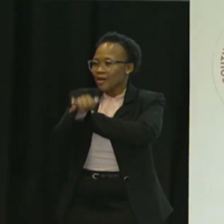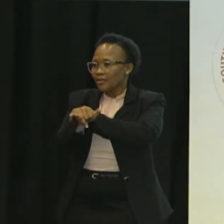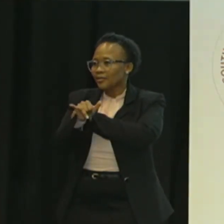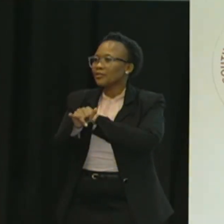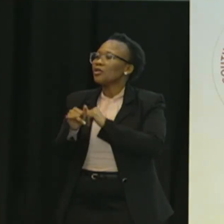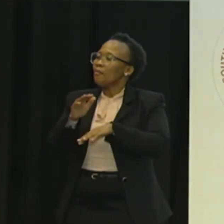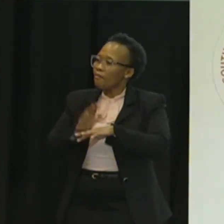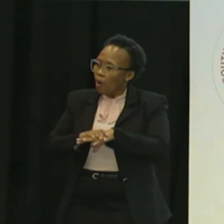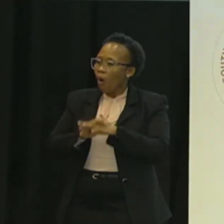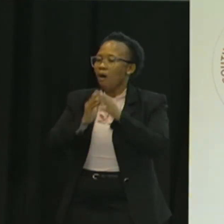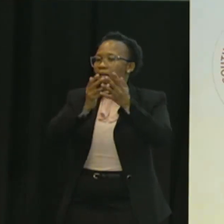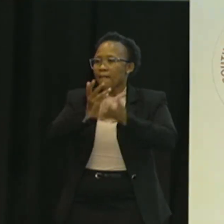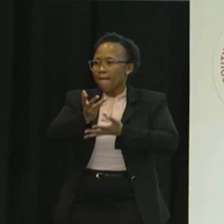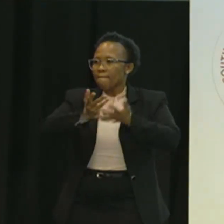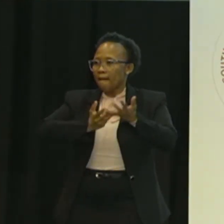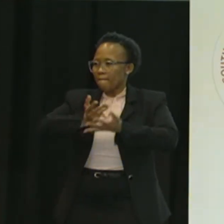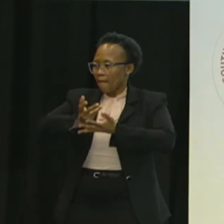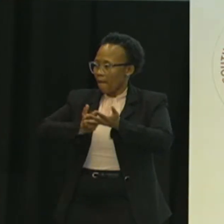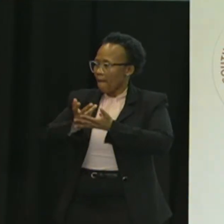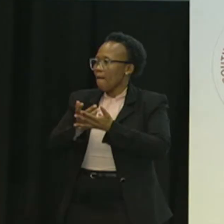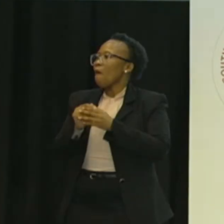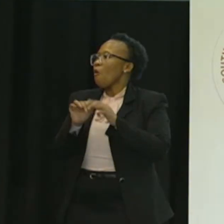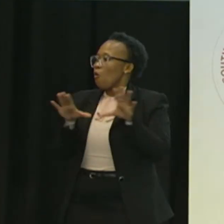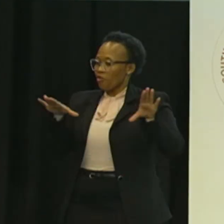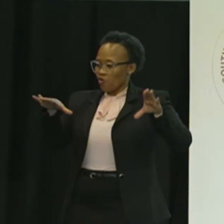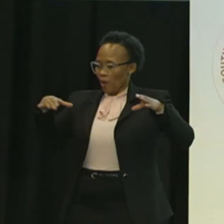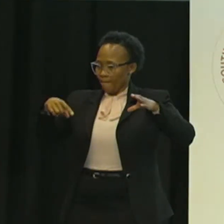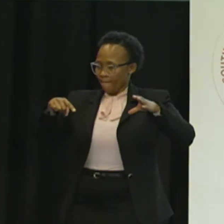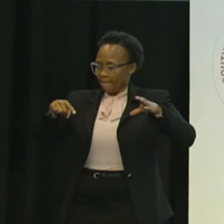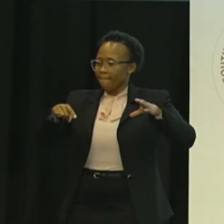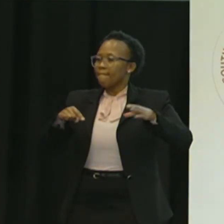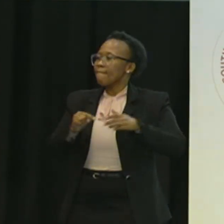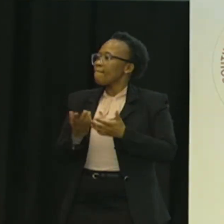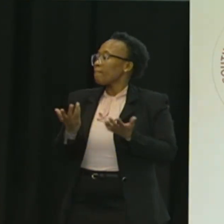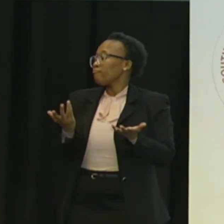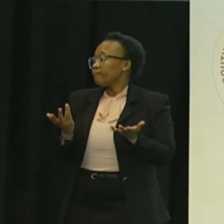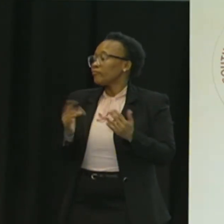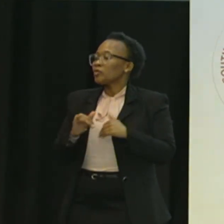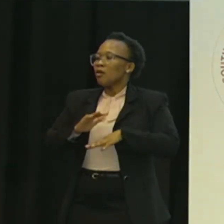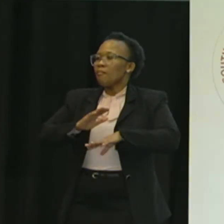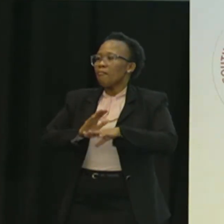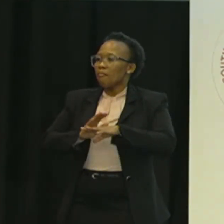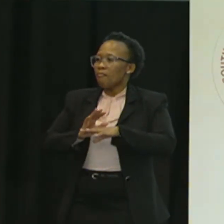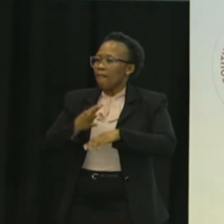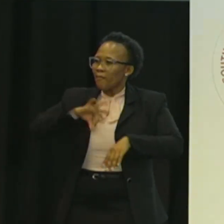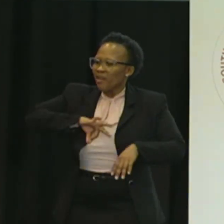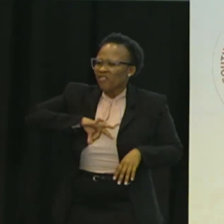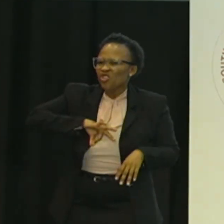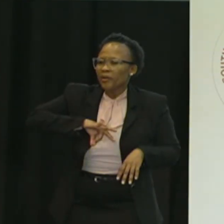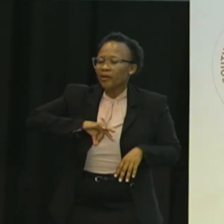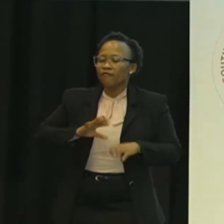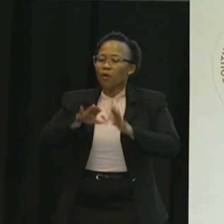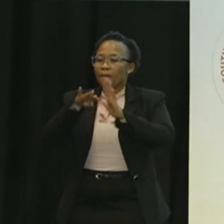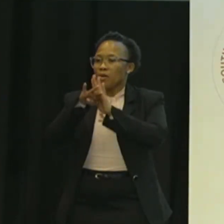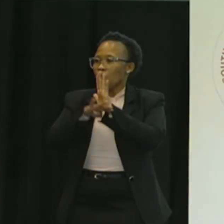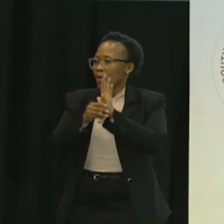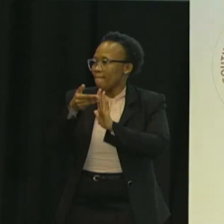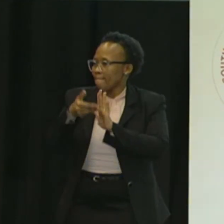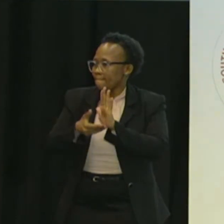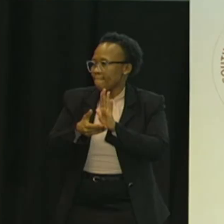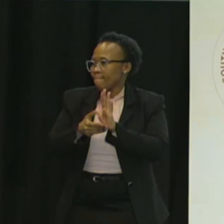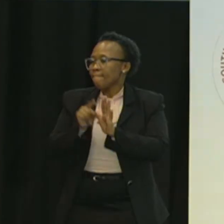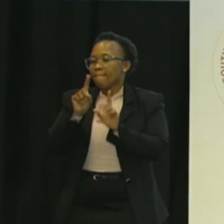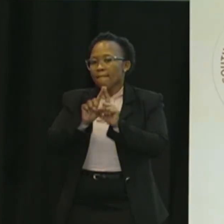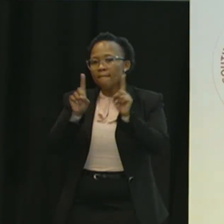key populations constituencies who are not just mere beneficiaries of the program, but can be used to